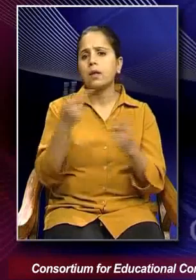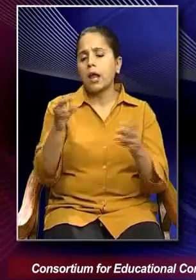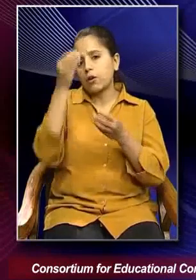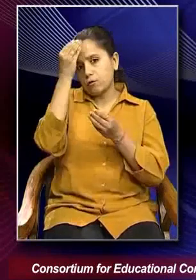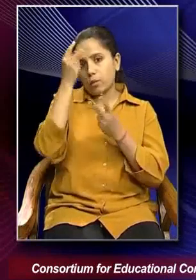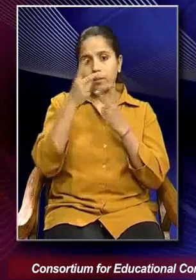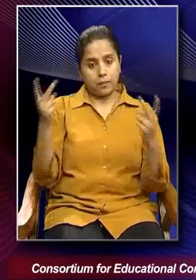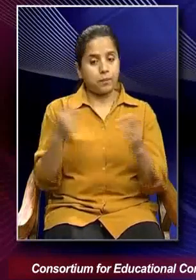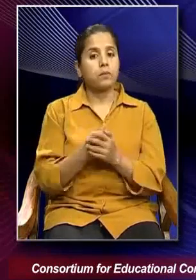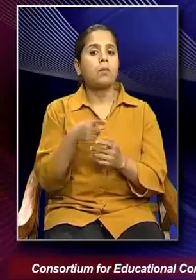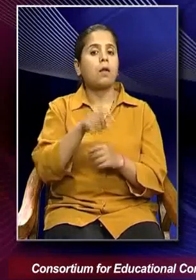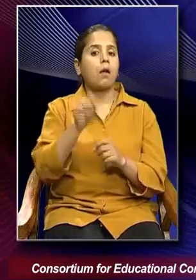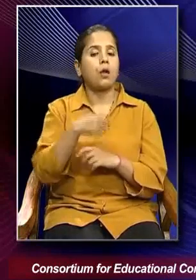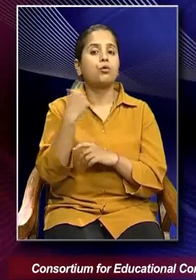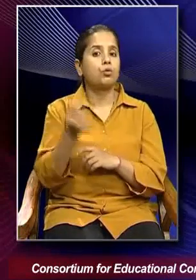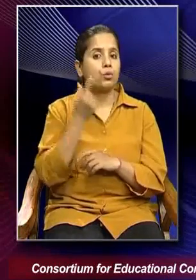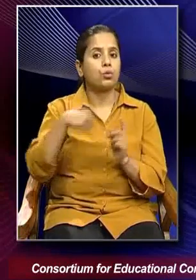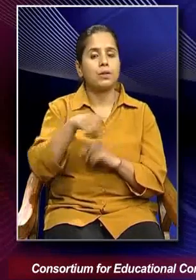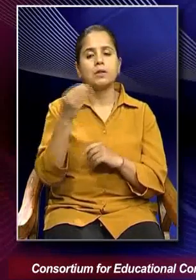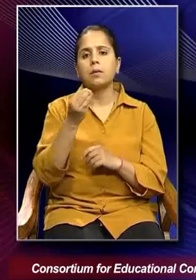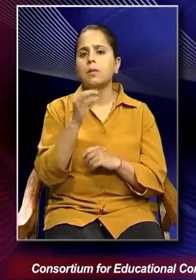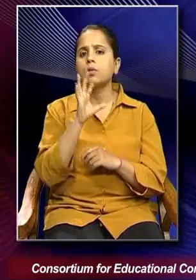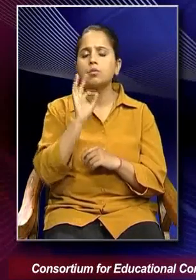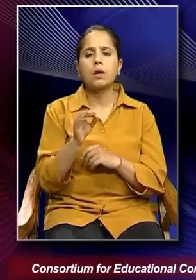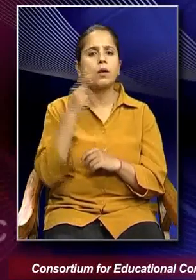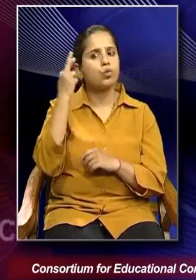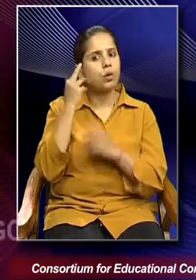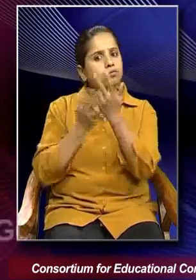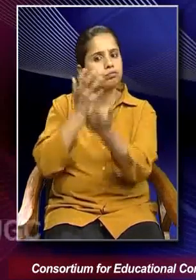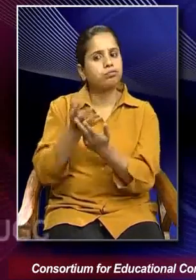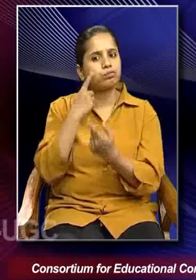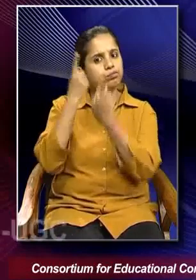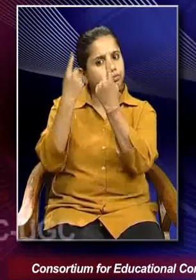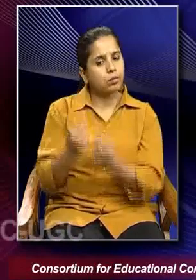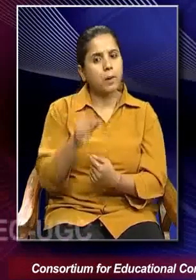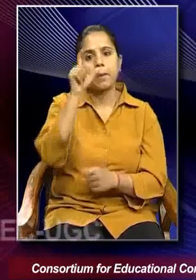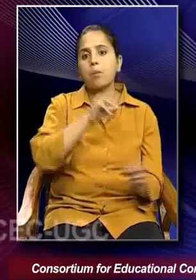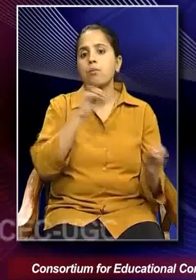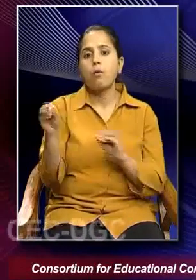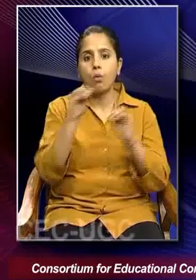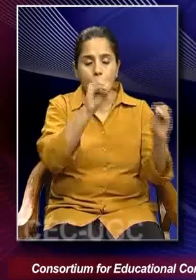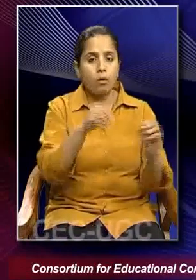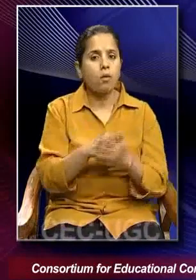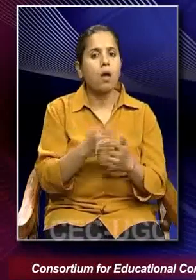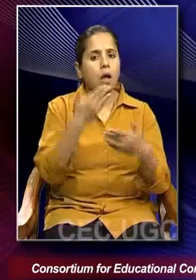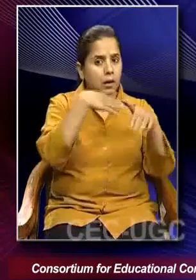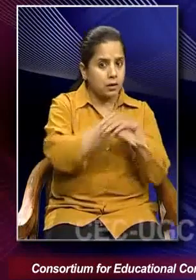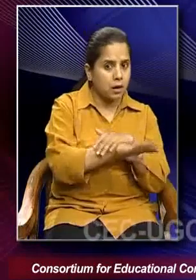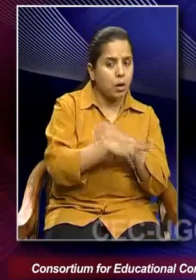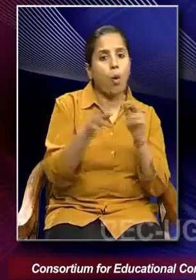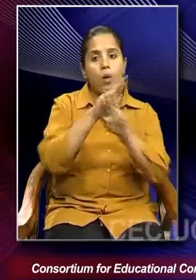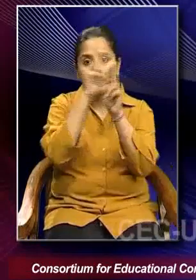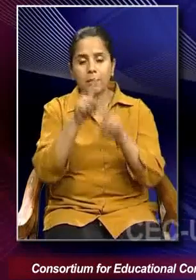information that can be used to make some reasonable assessment of migration, whether internal or